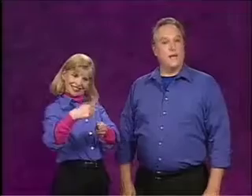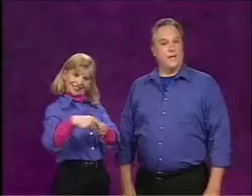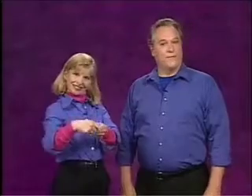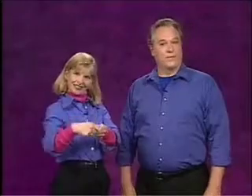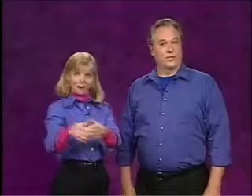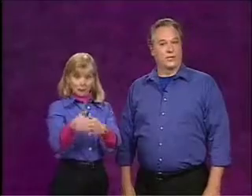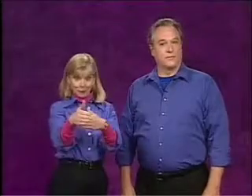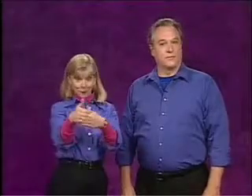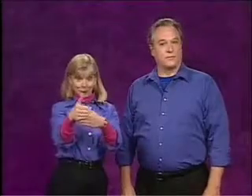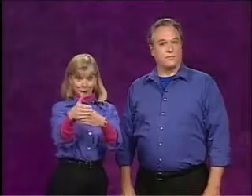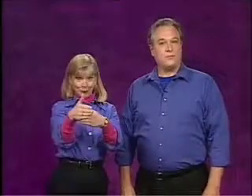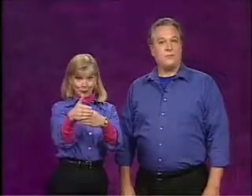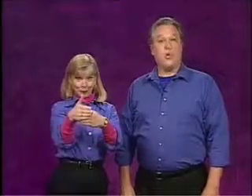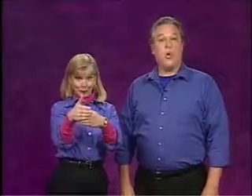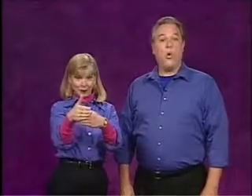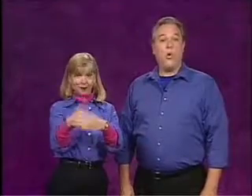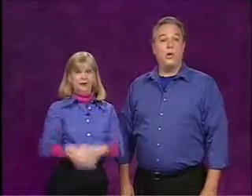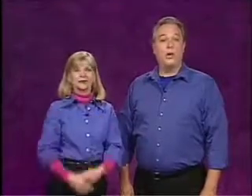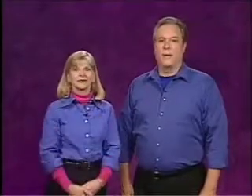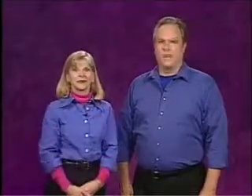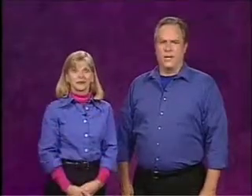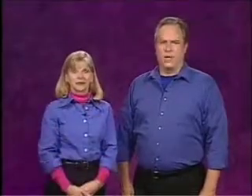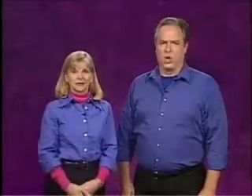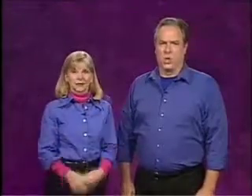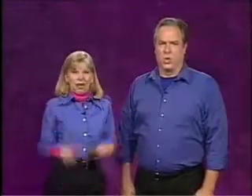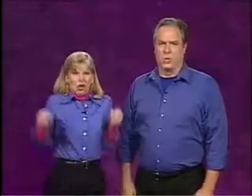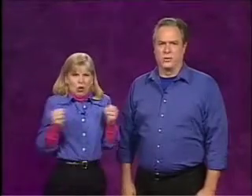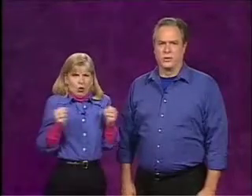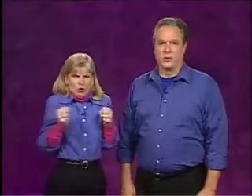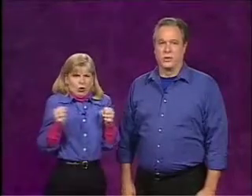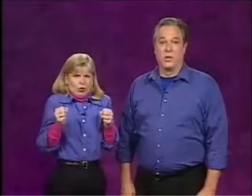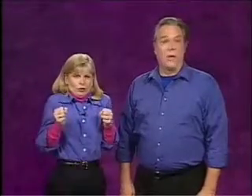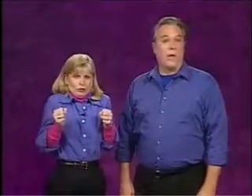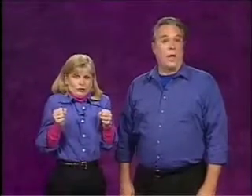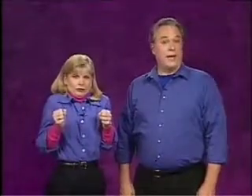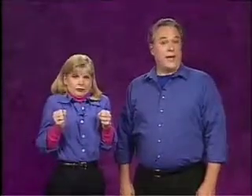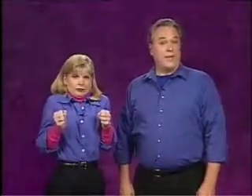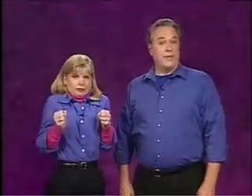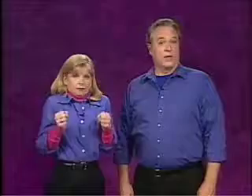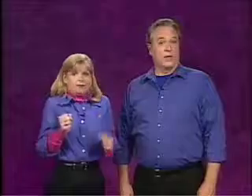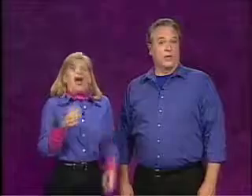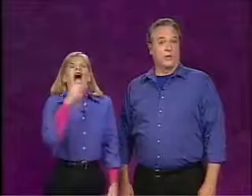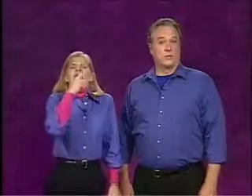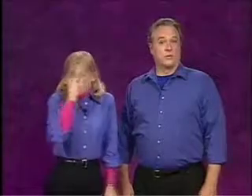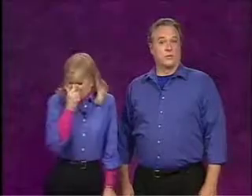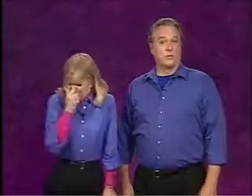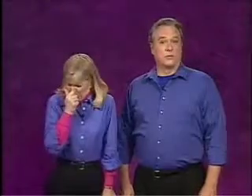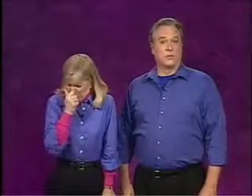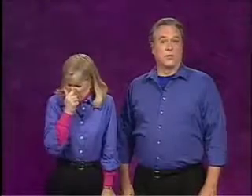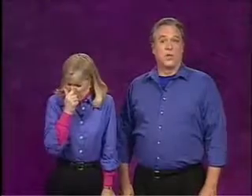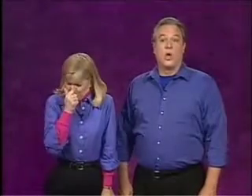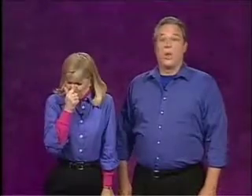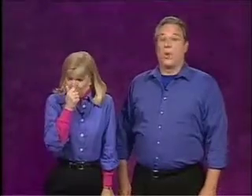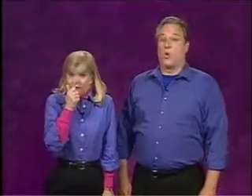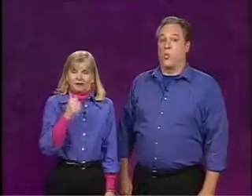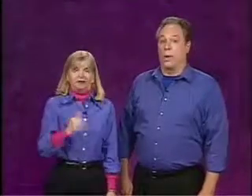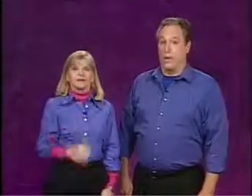eating fish, or being cold and having a cold, or wearing